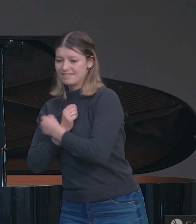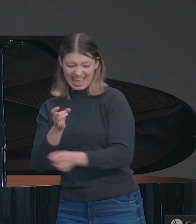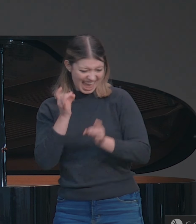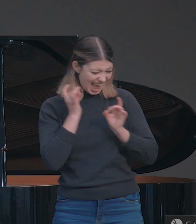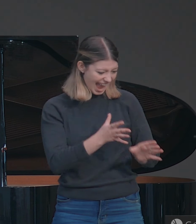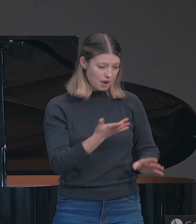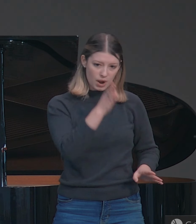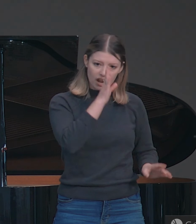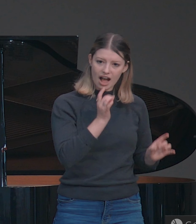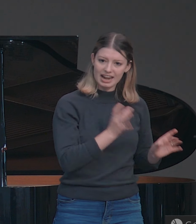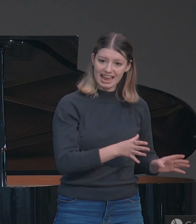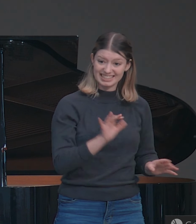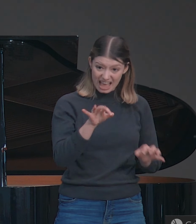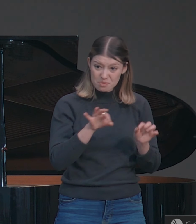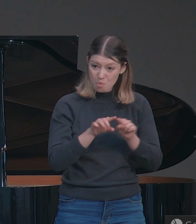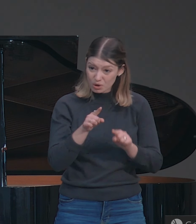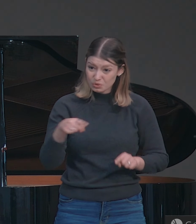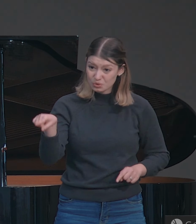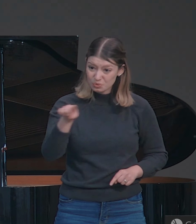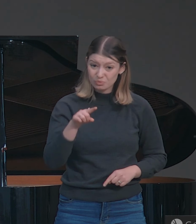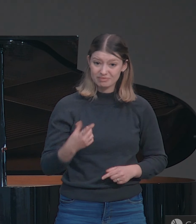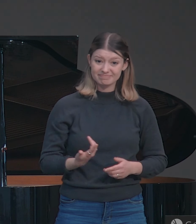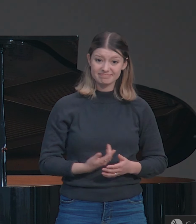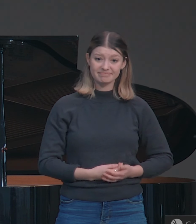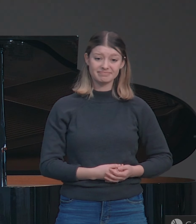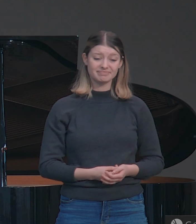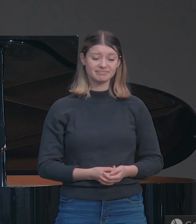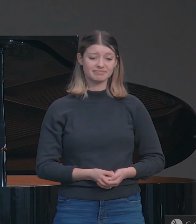Is it important to you?